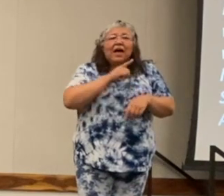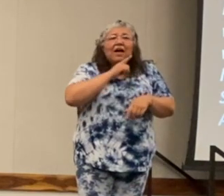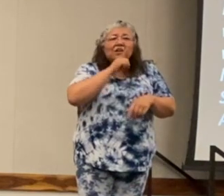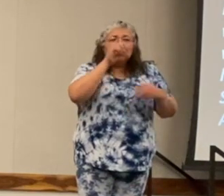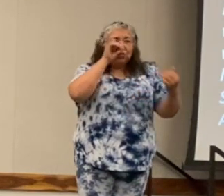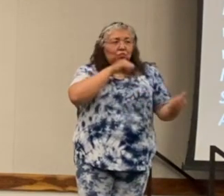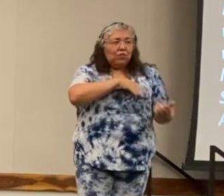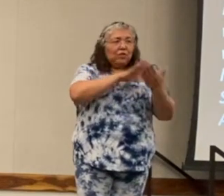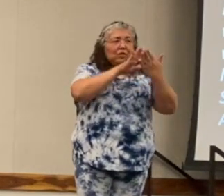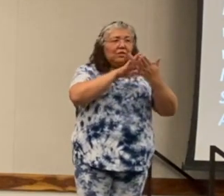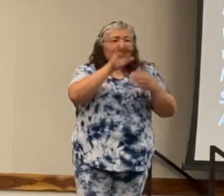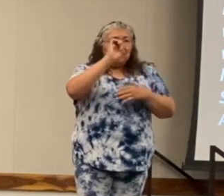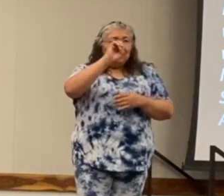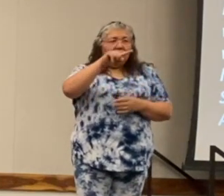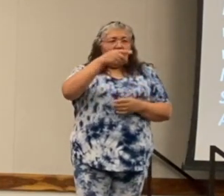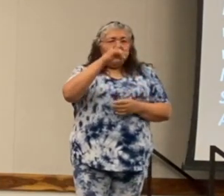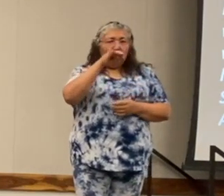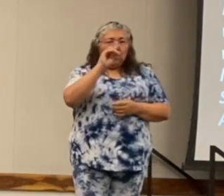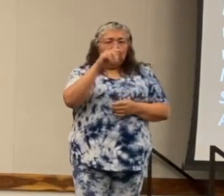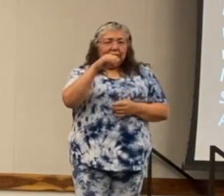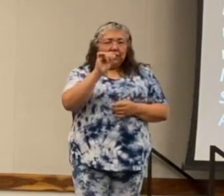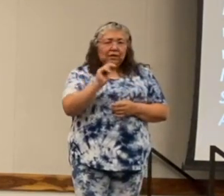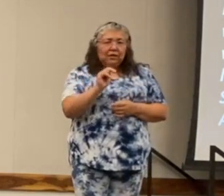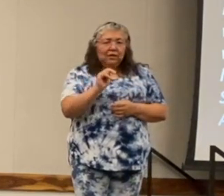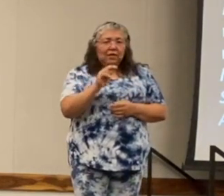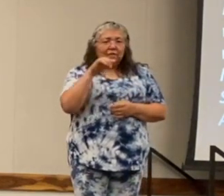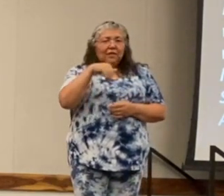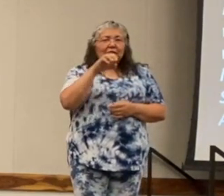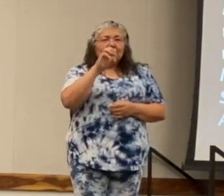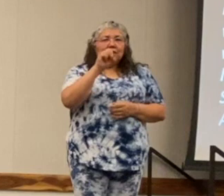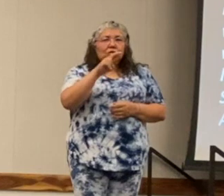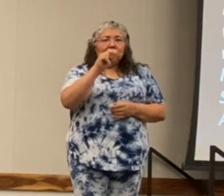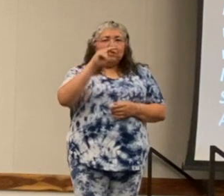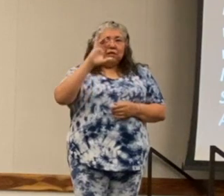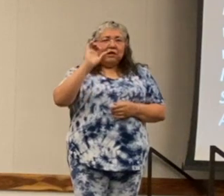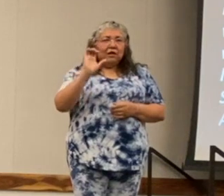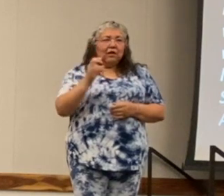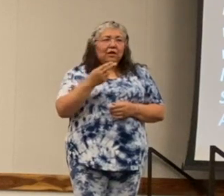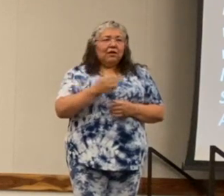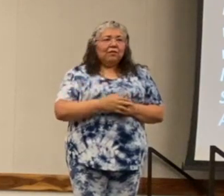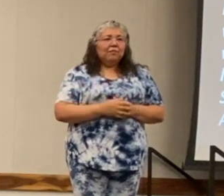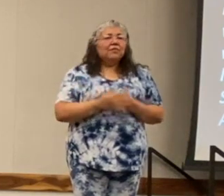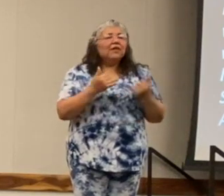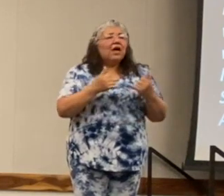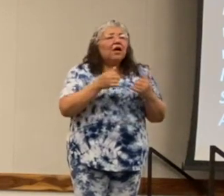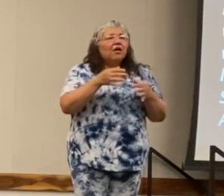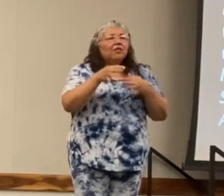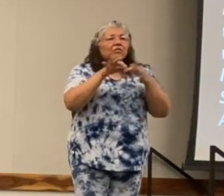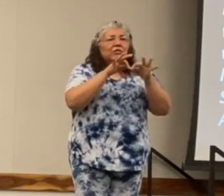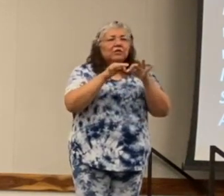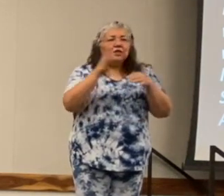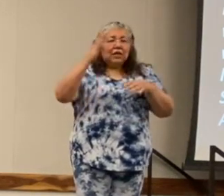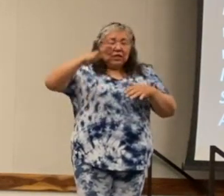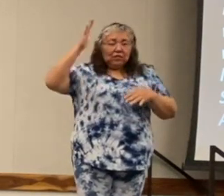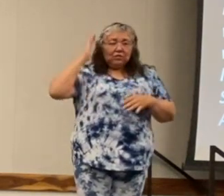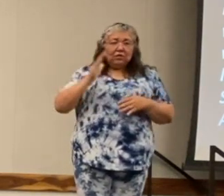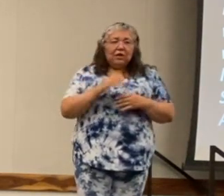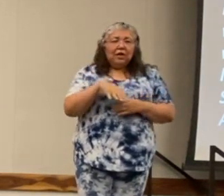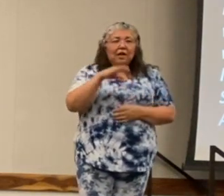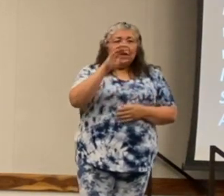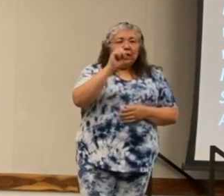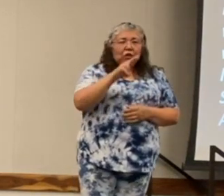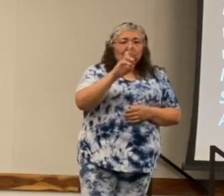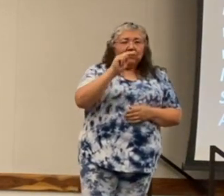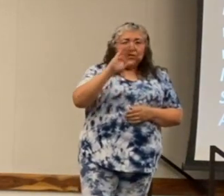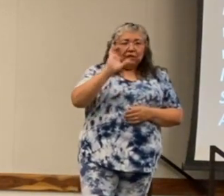into this Ethiopian, this eunuch. Let me give you some background about this. So in ancient times, a